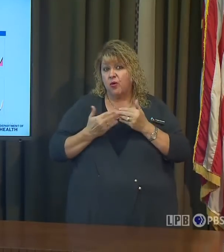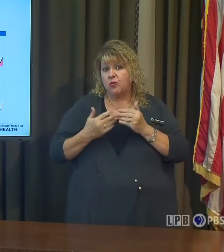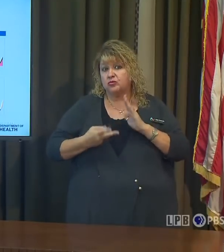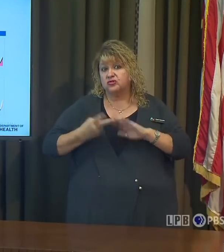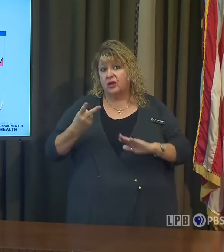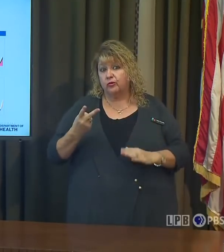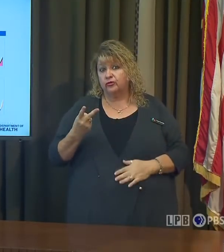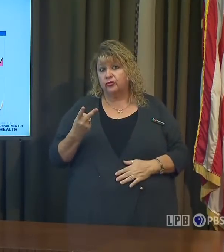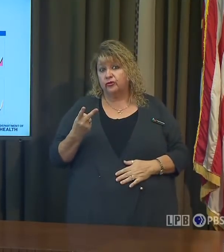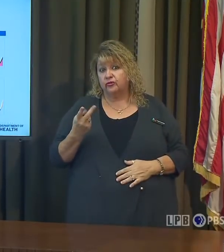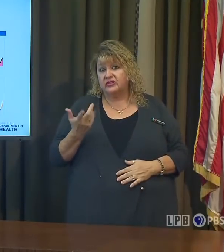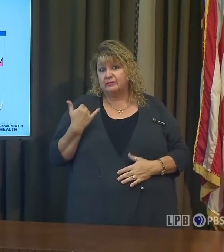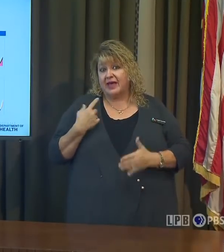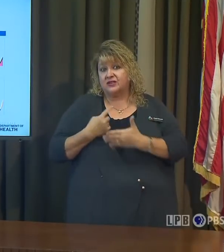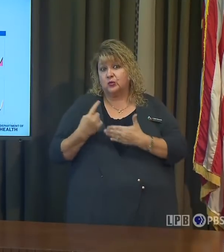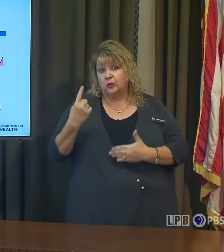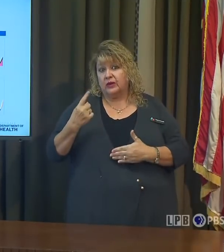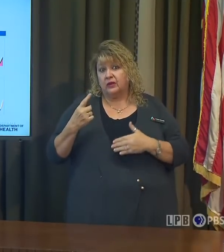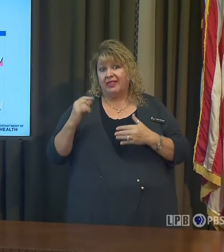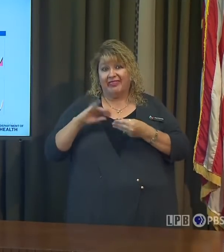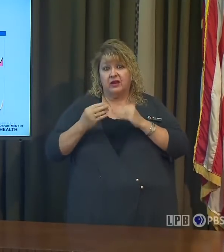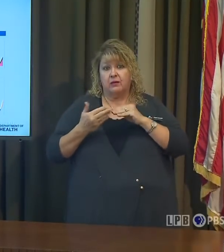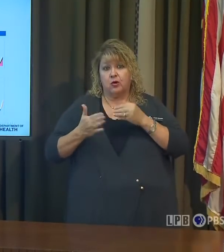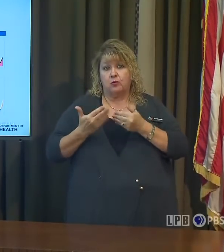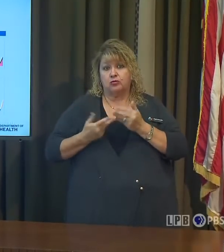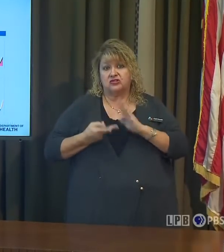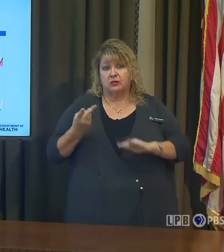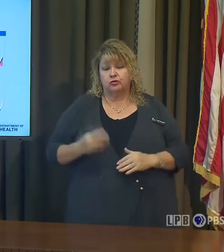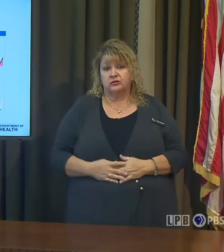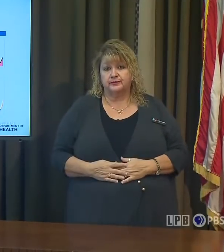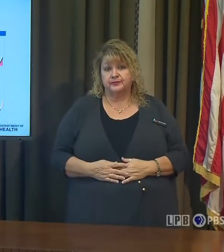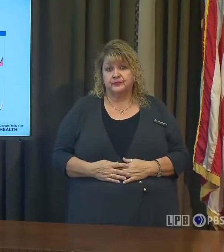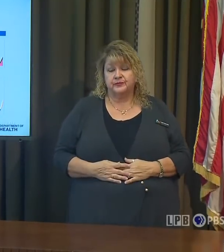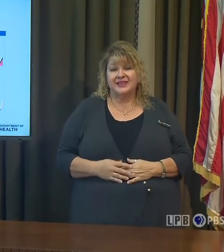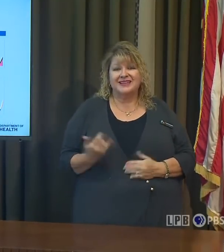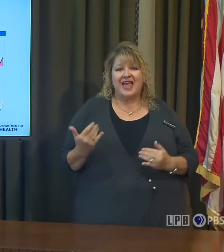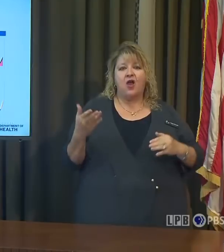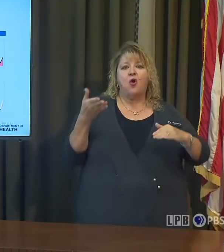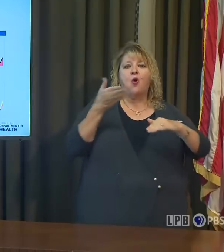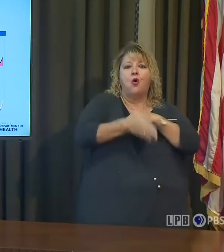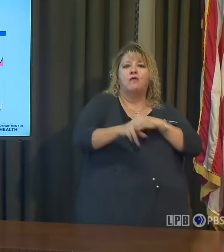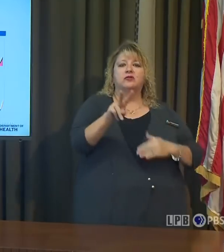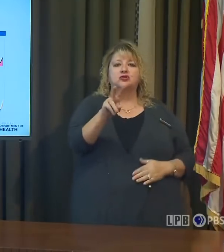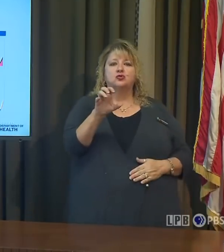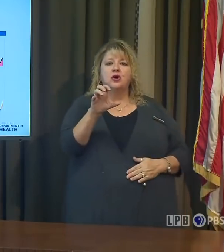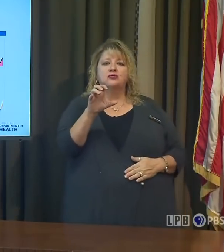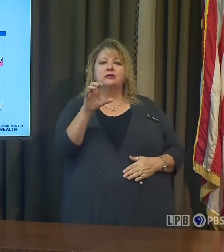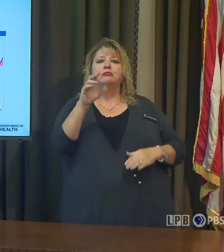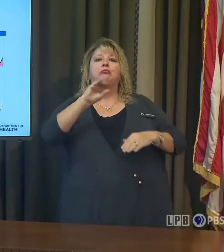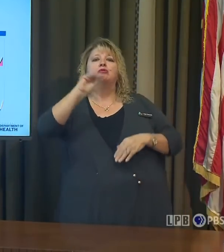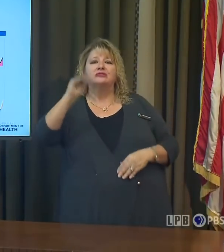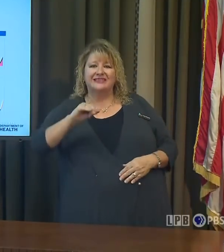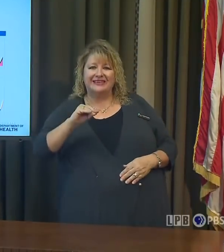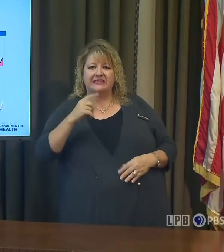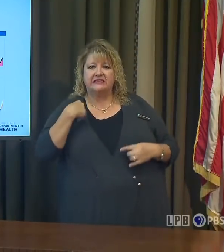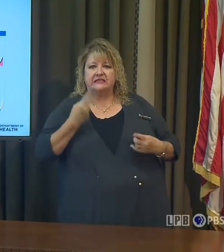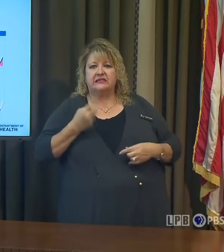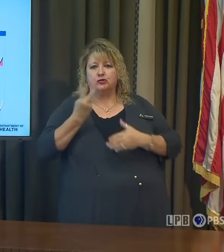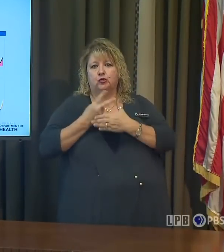doubled in the past week. It's also gone up over 200% in the past 2